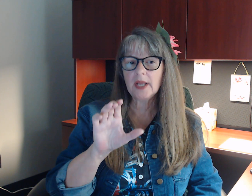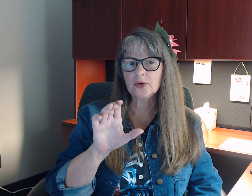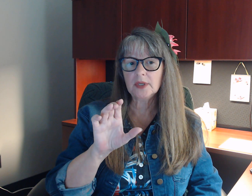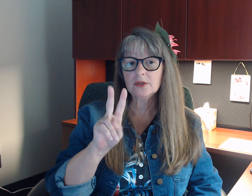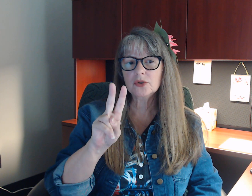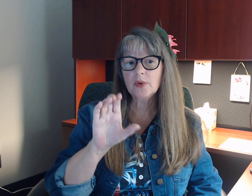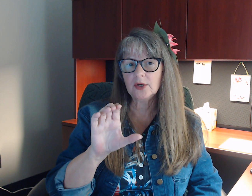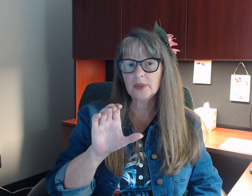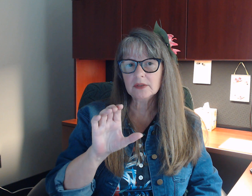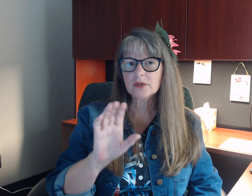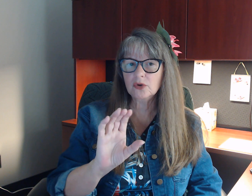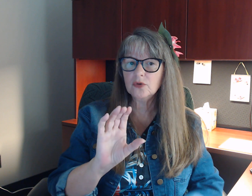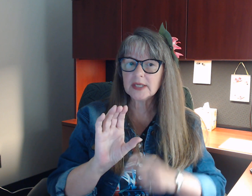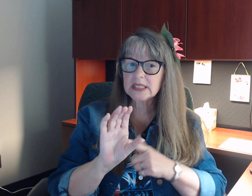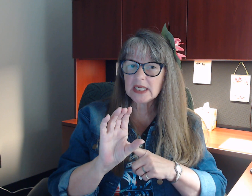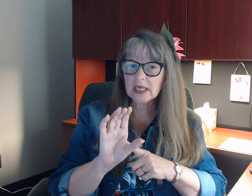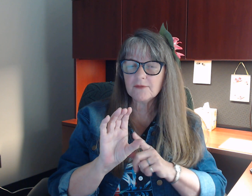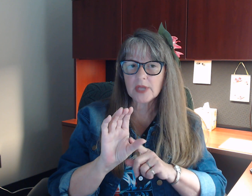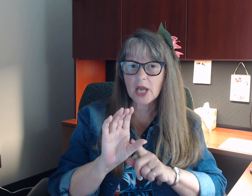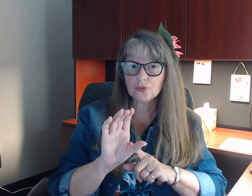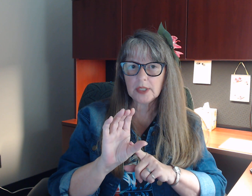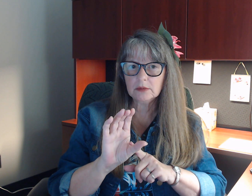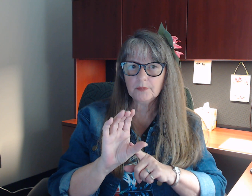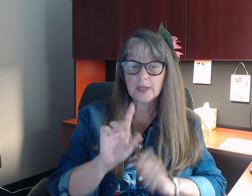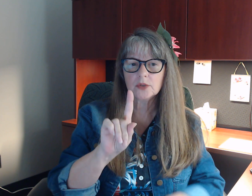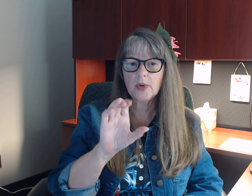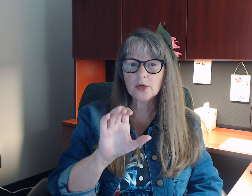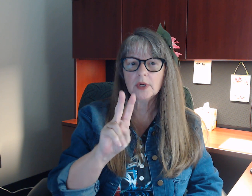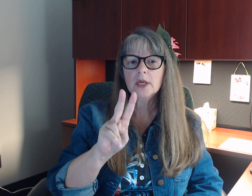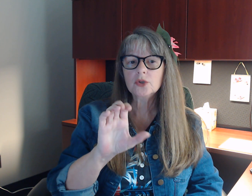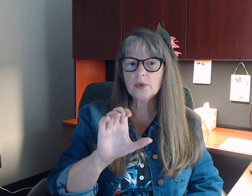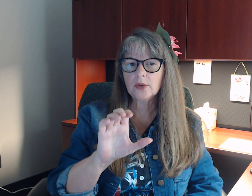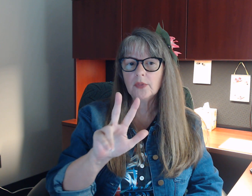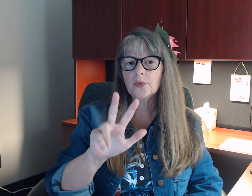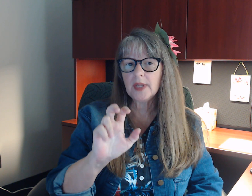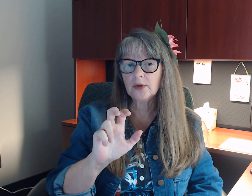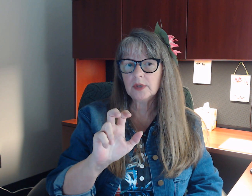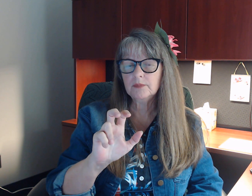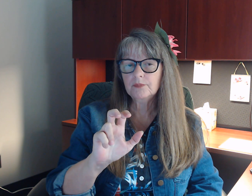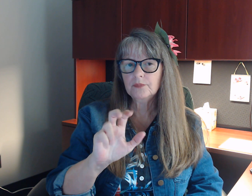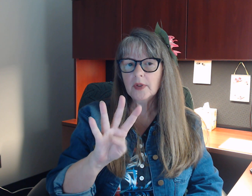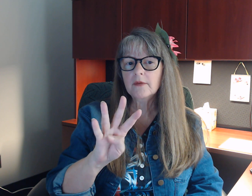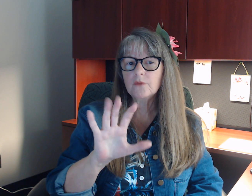100, 200. So you do that C for the 100, right? So 100, 200, 300,